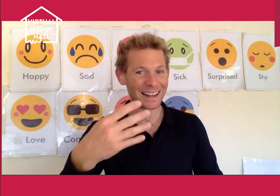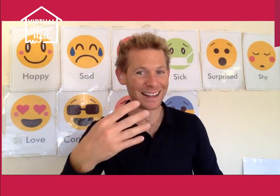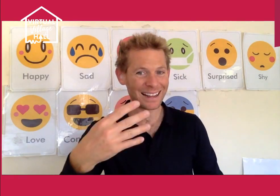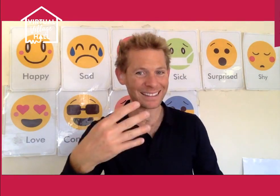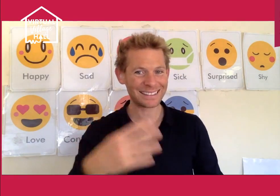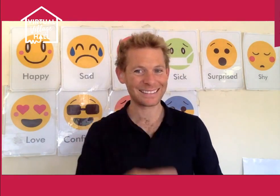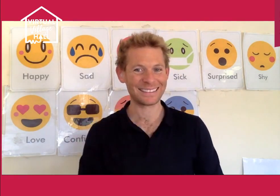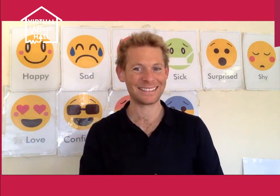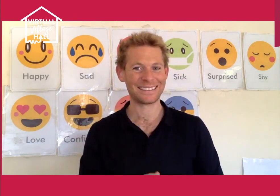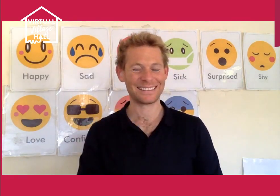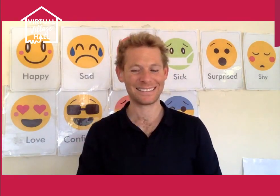Number nine